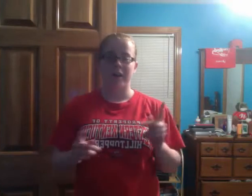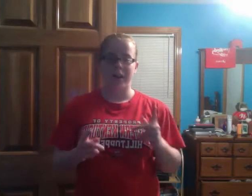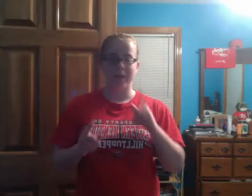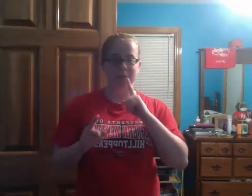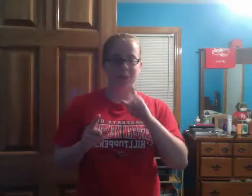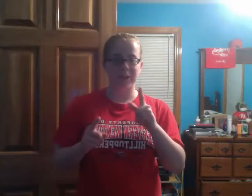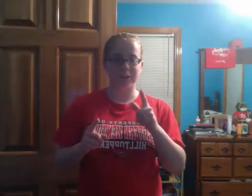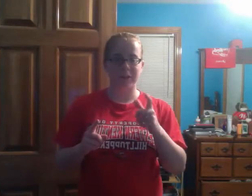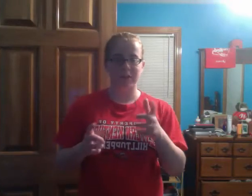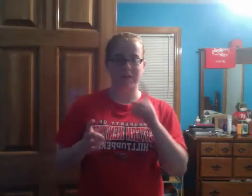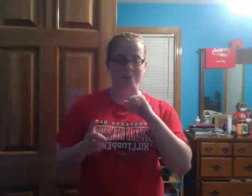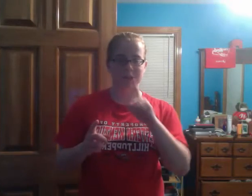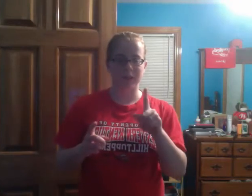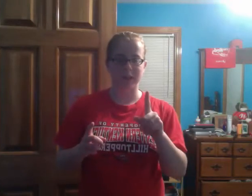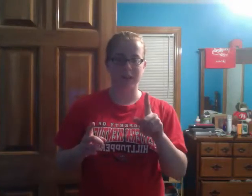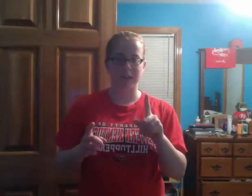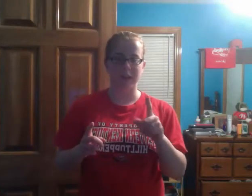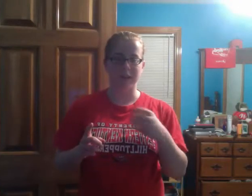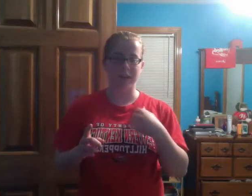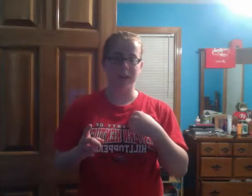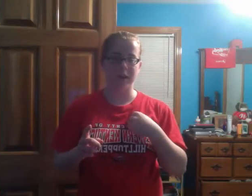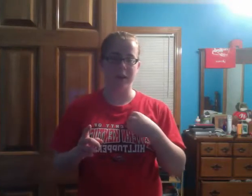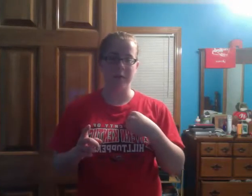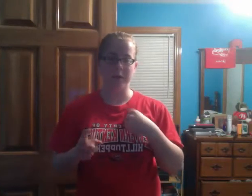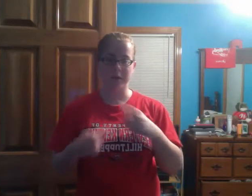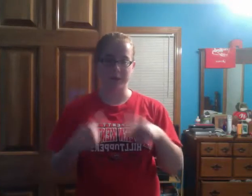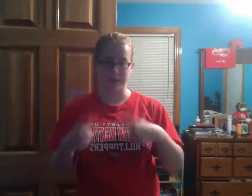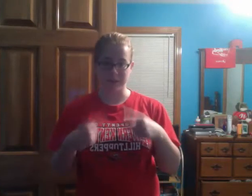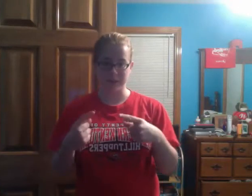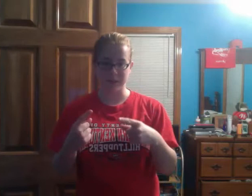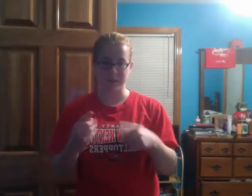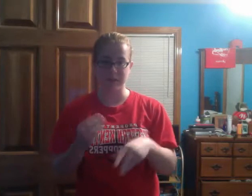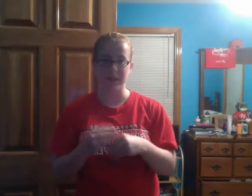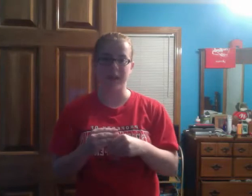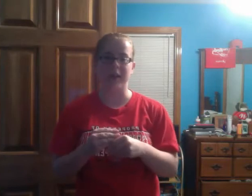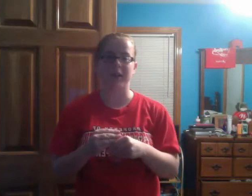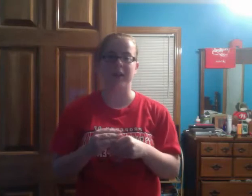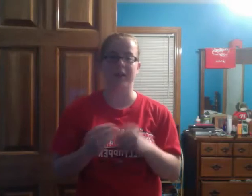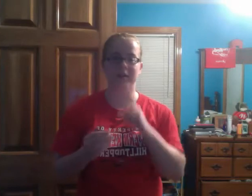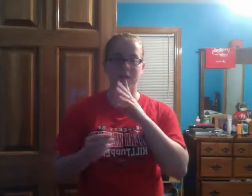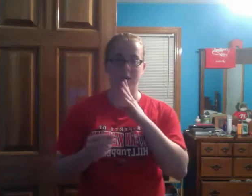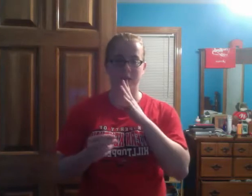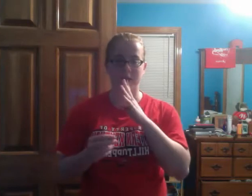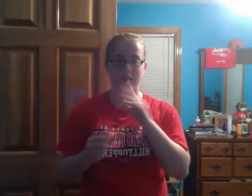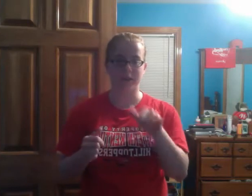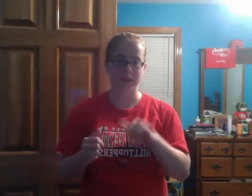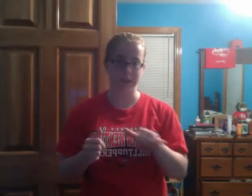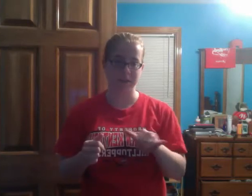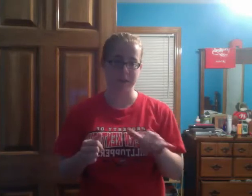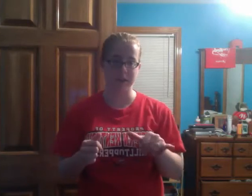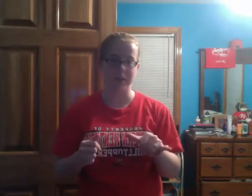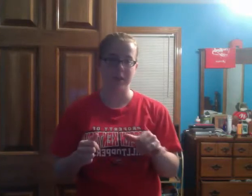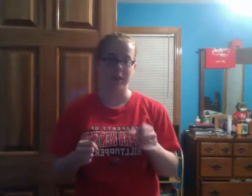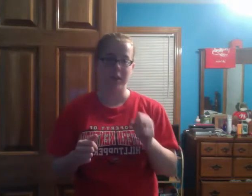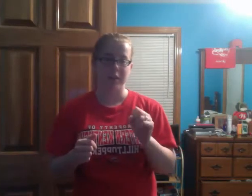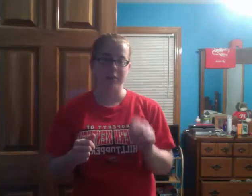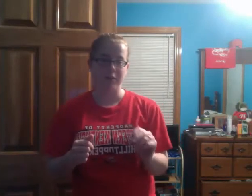Okay, first I want to say that I'm going to sign and talk at the same time